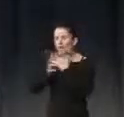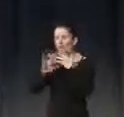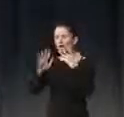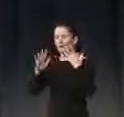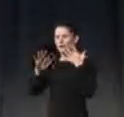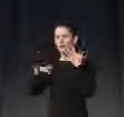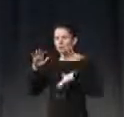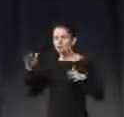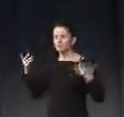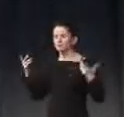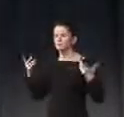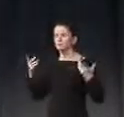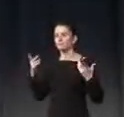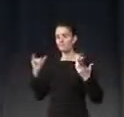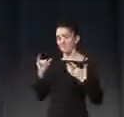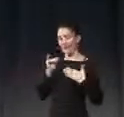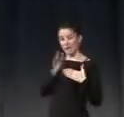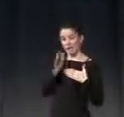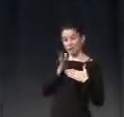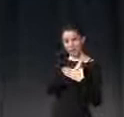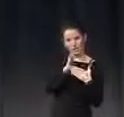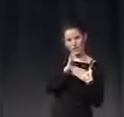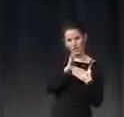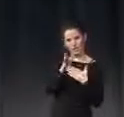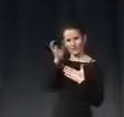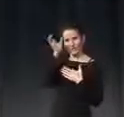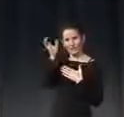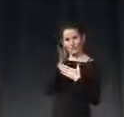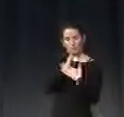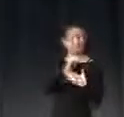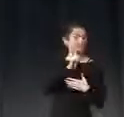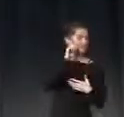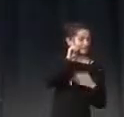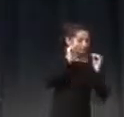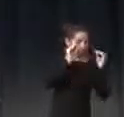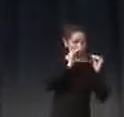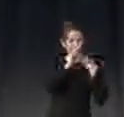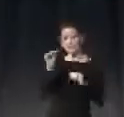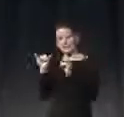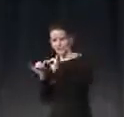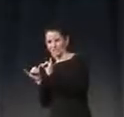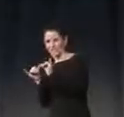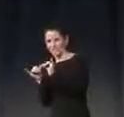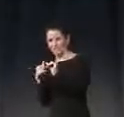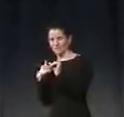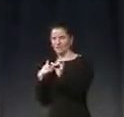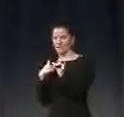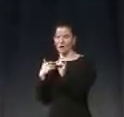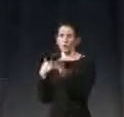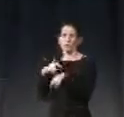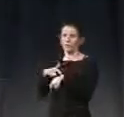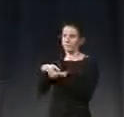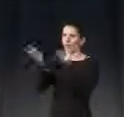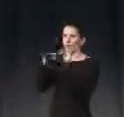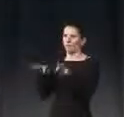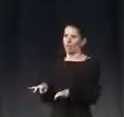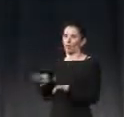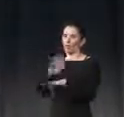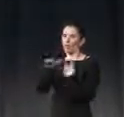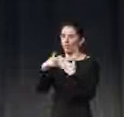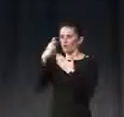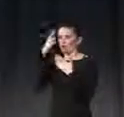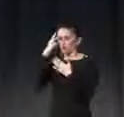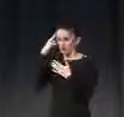another shared concept between deaf pedagogy and engineering. I don't have time to give you all the evidence for this, but impairment became